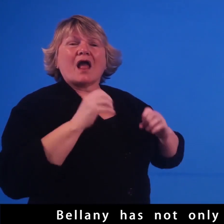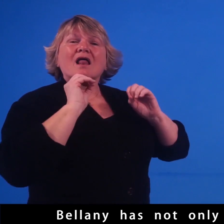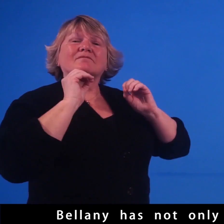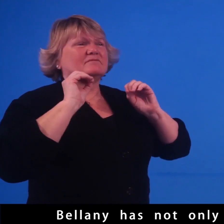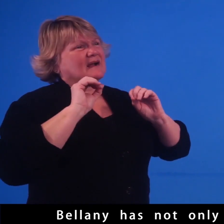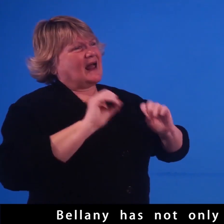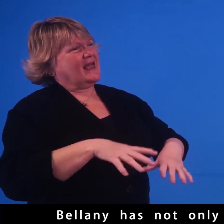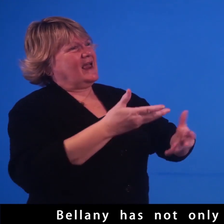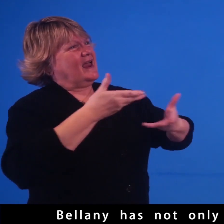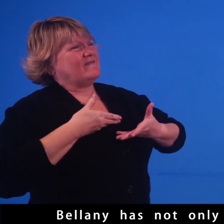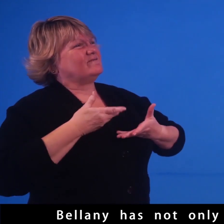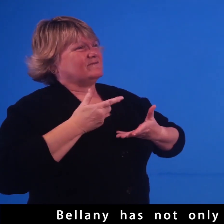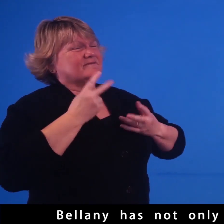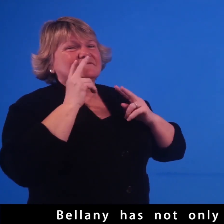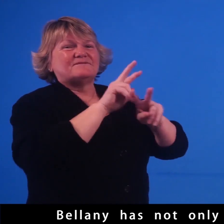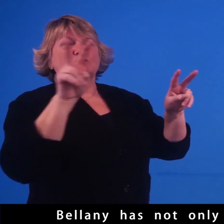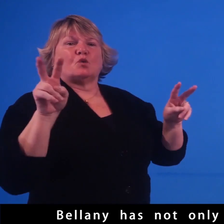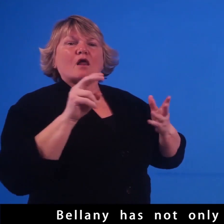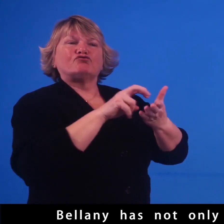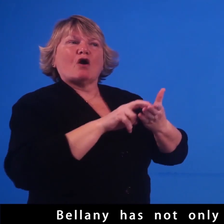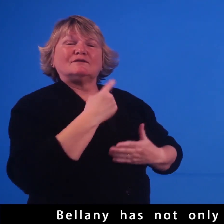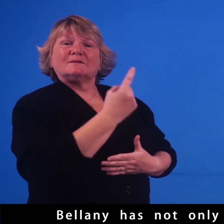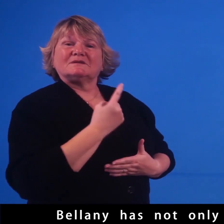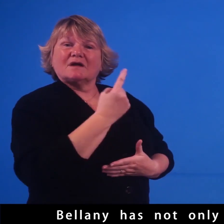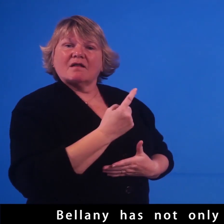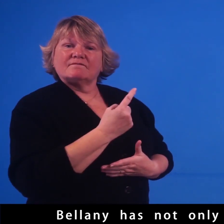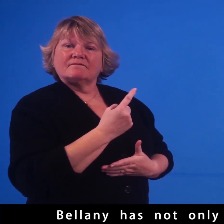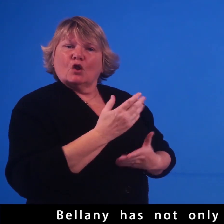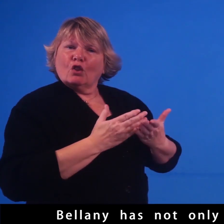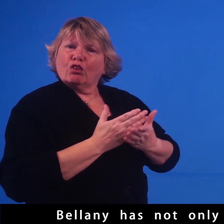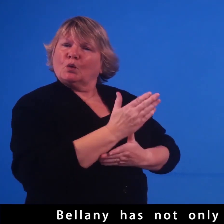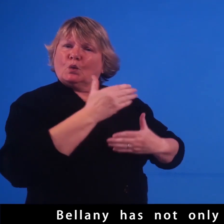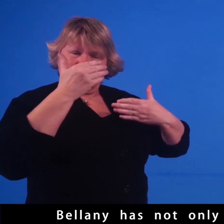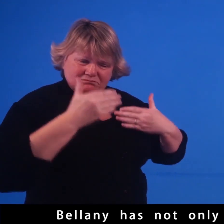Bellany has not only left a visual record of himself through the different